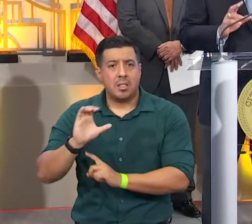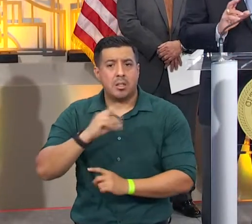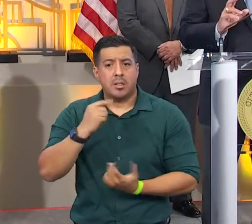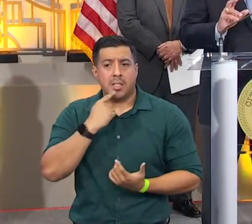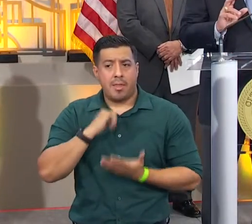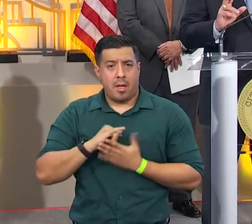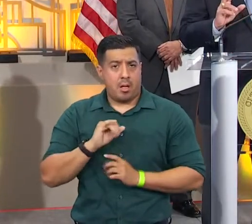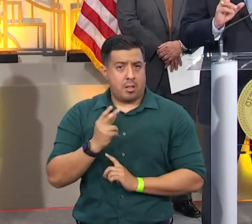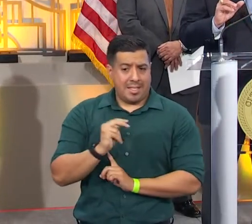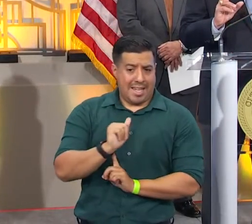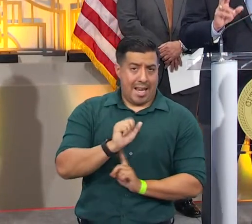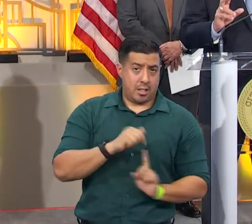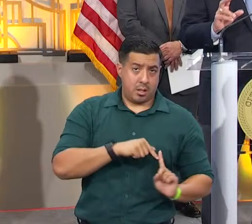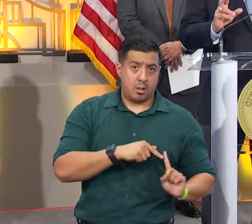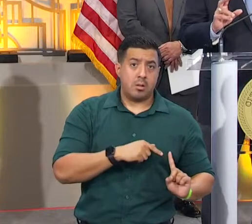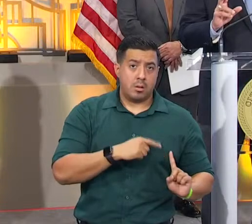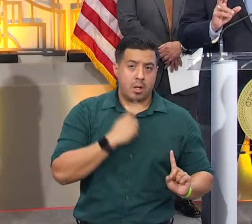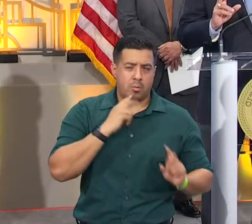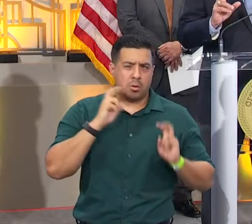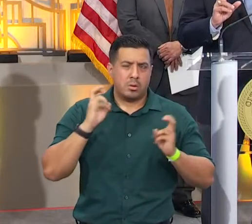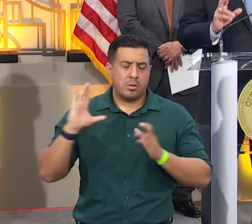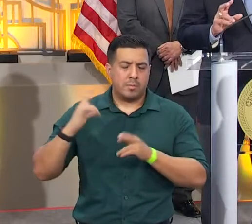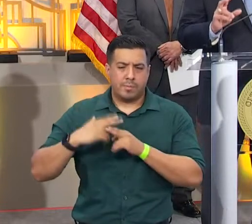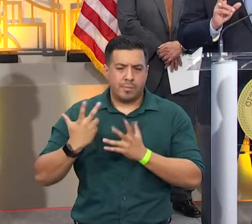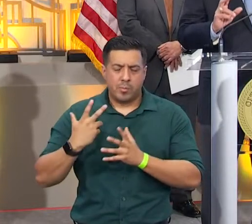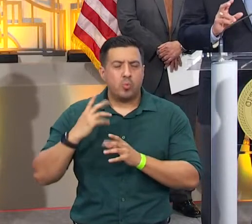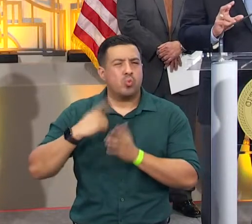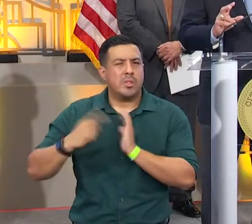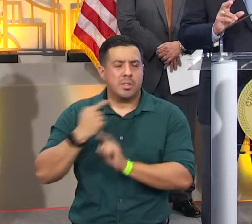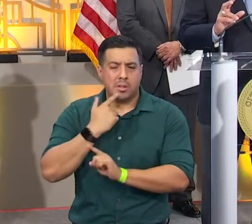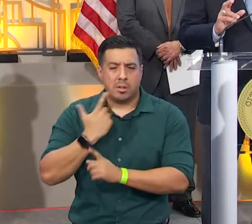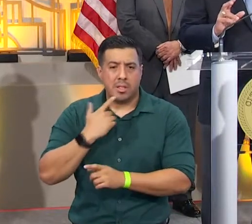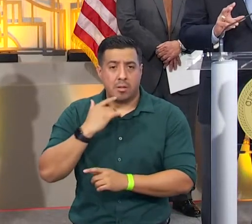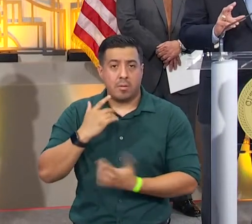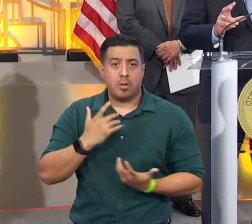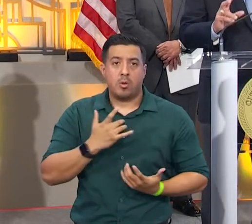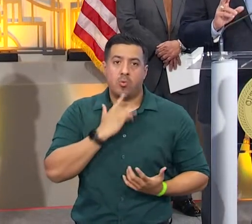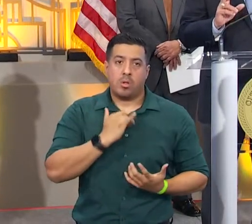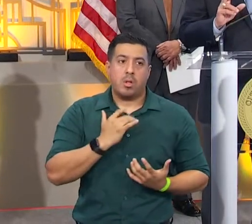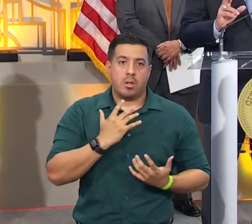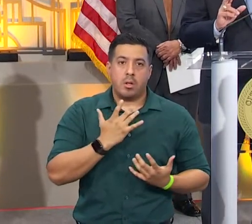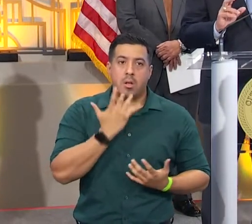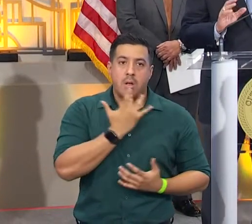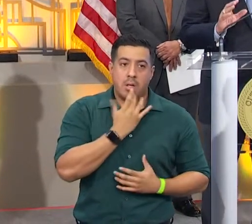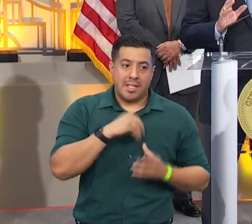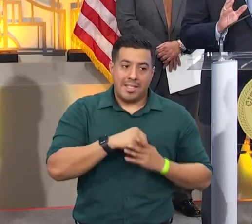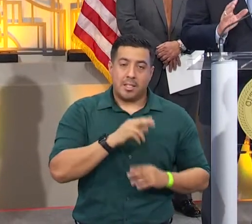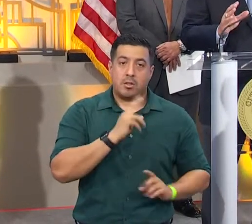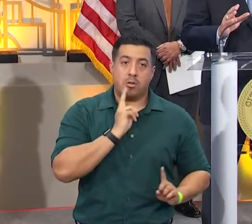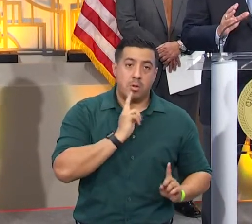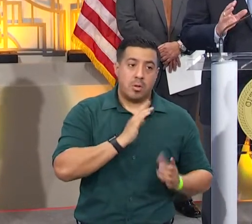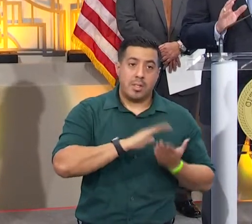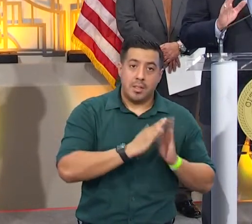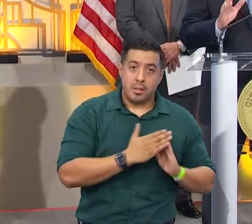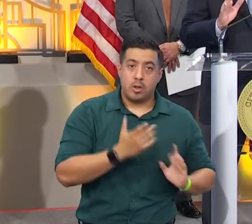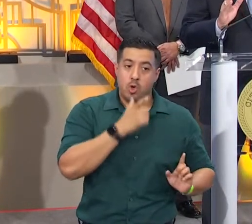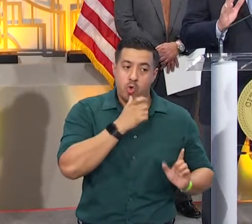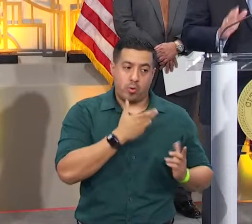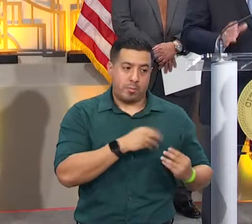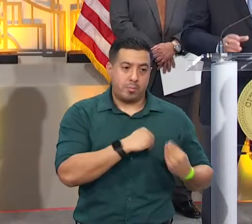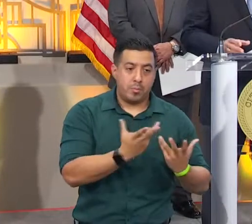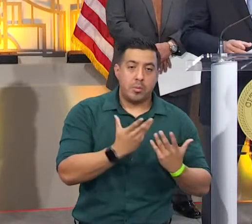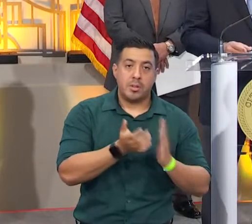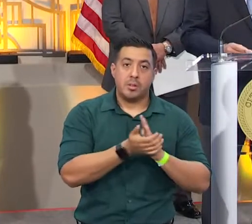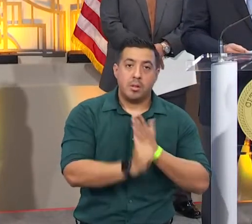NASA was, I'll quote Jim, fortunate to be in a city like Houston, a city that produces talent, that has